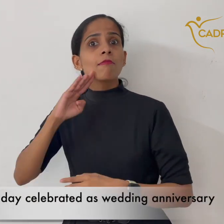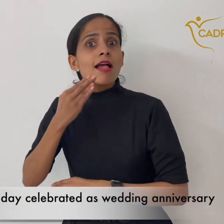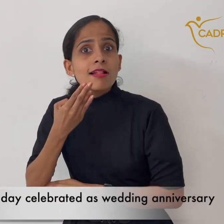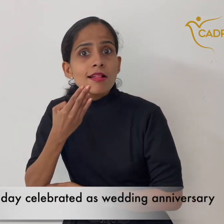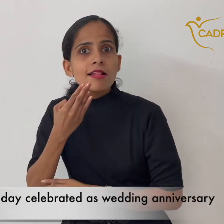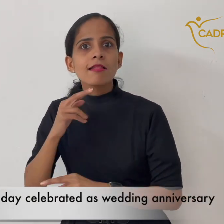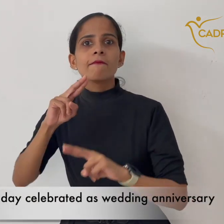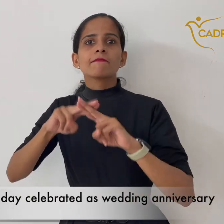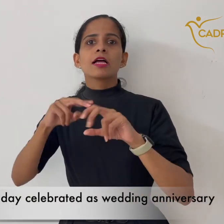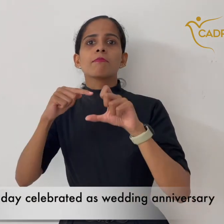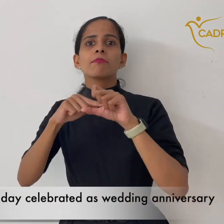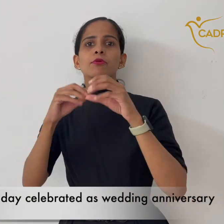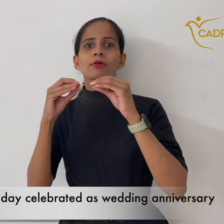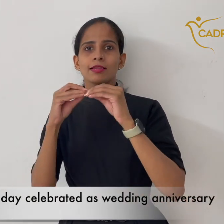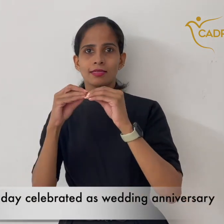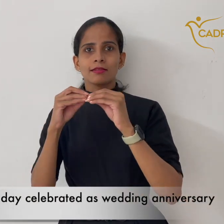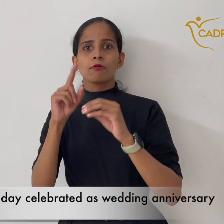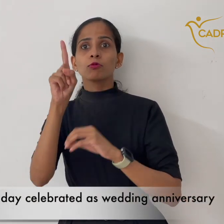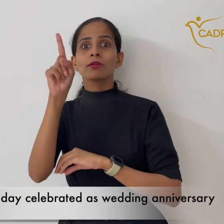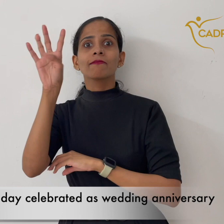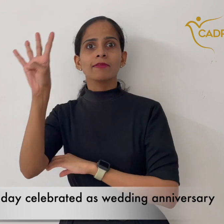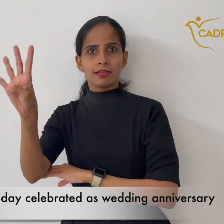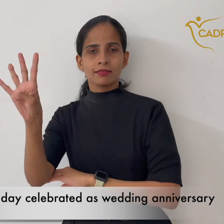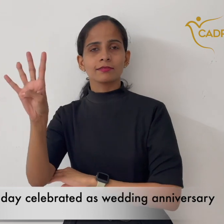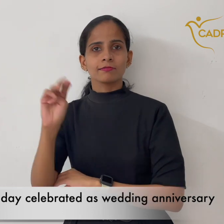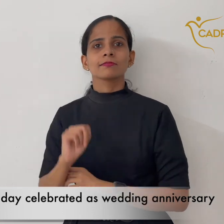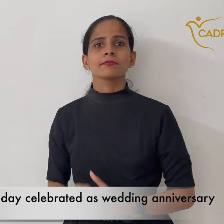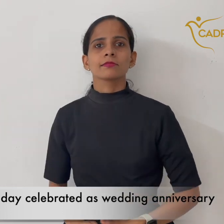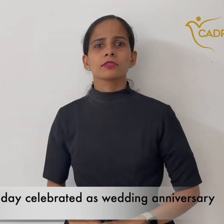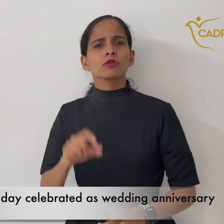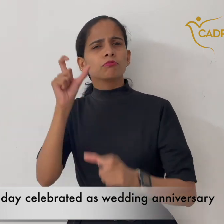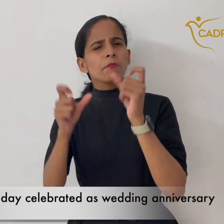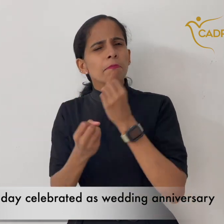day, celebrated as wedding anniversary.